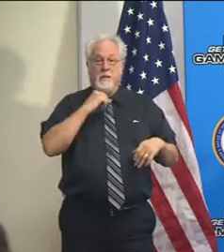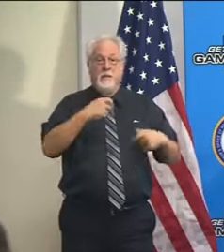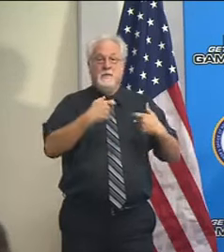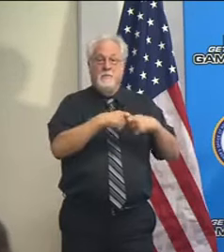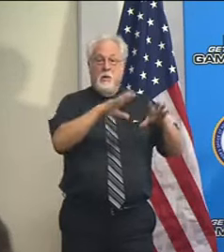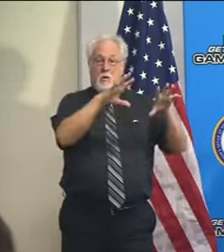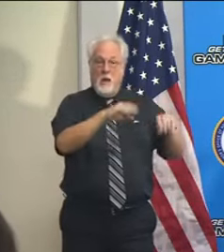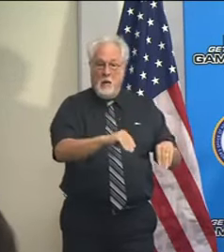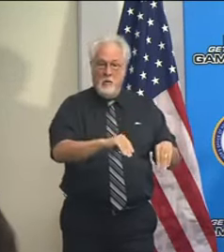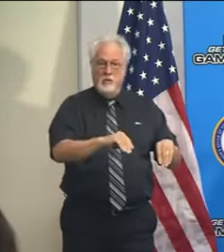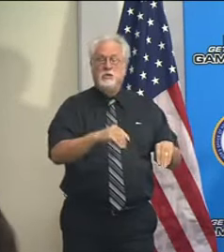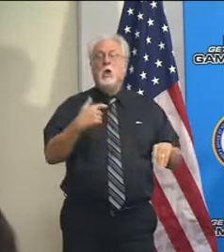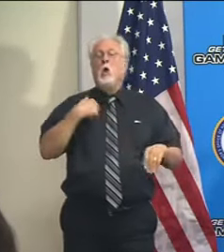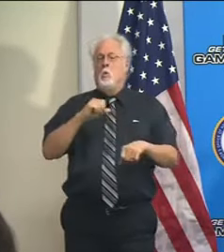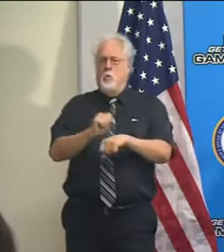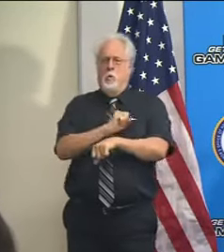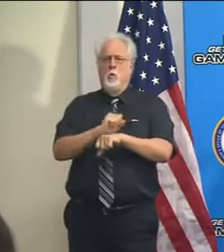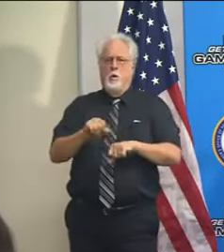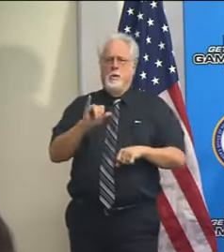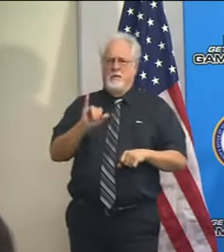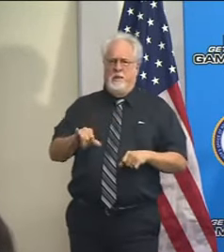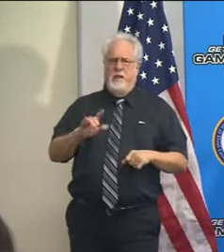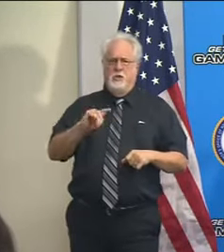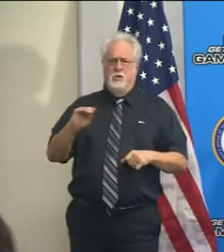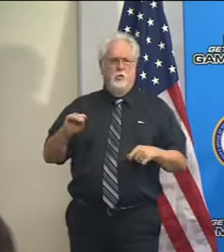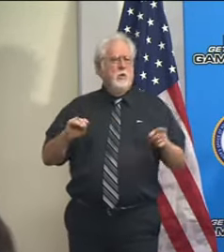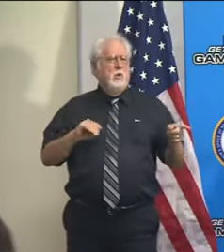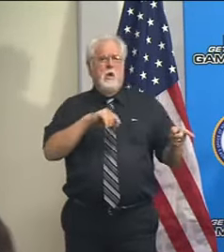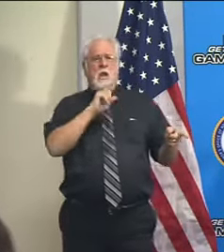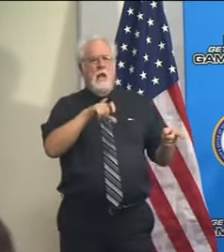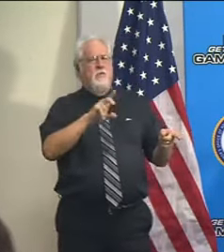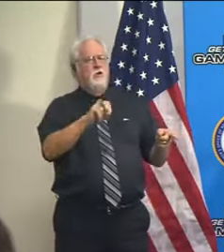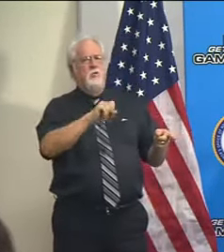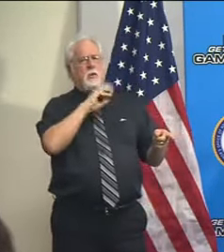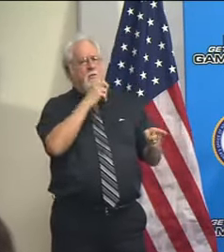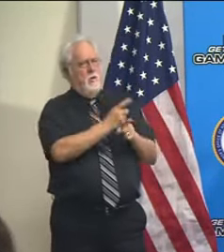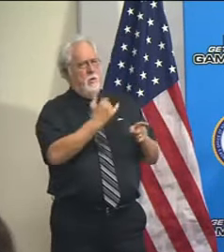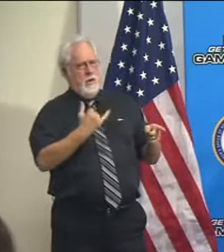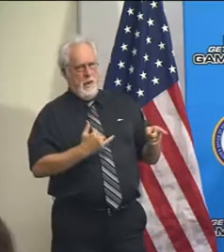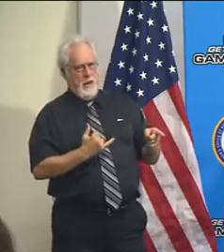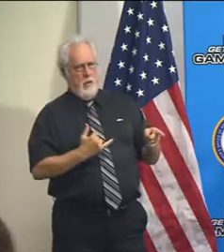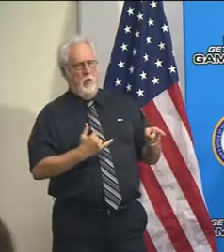your area, know that we are working on that. You don't have to do anything right now.